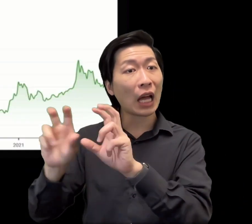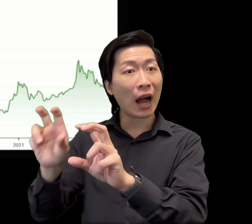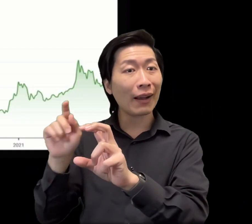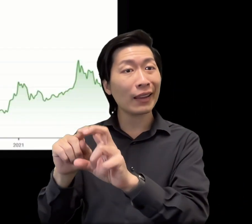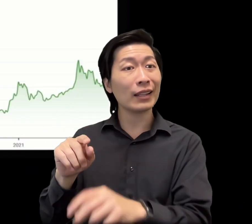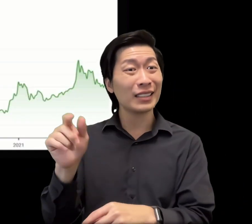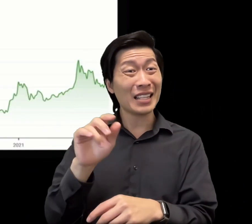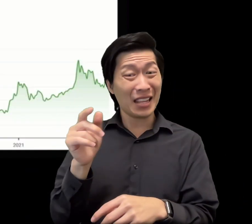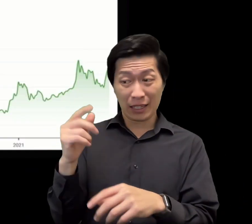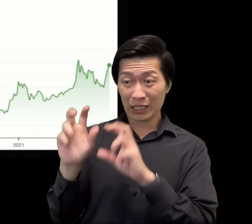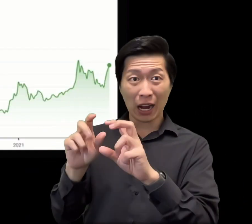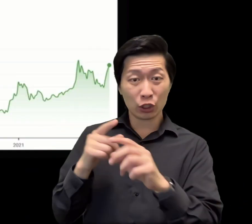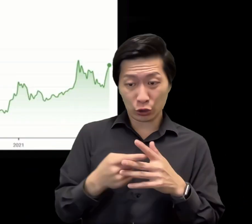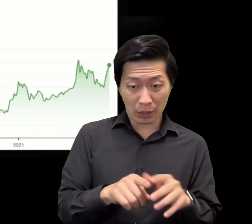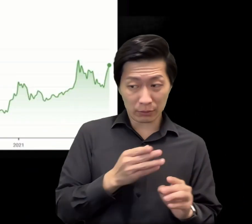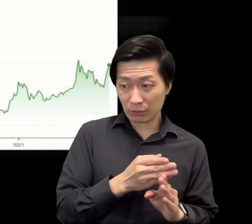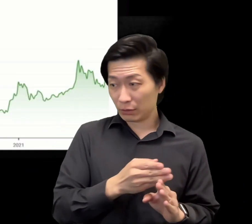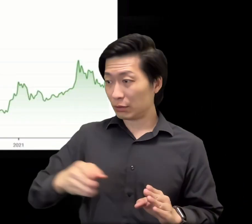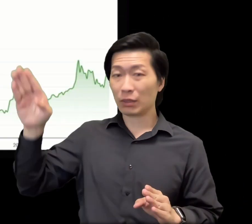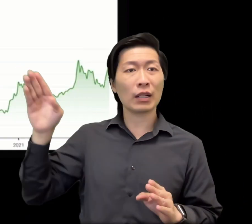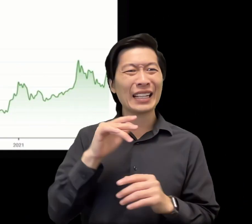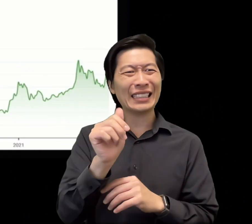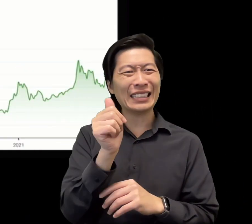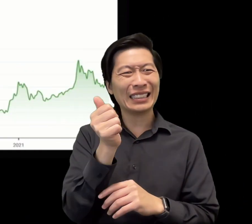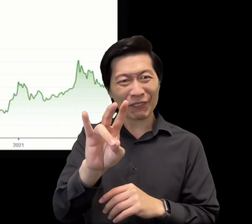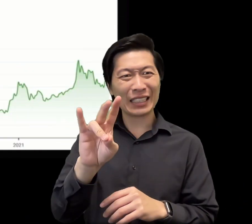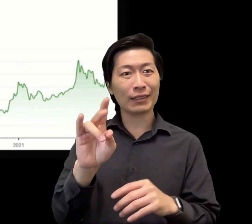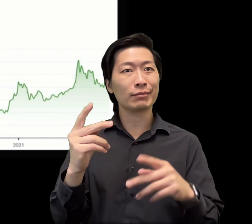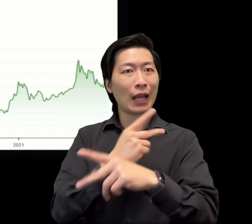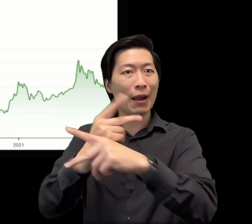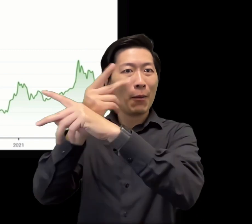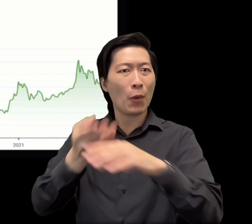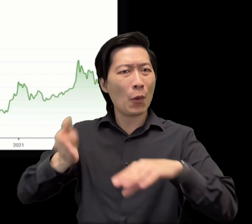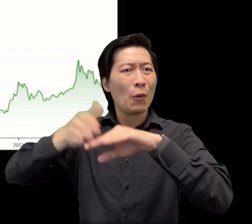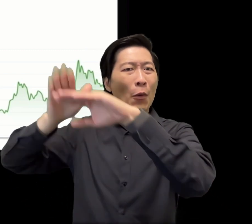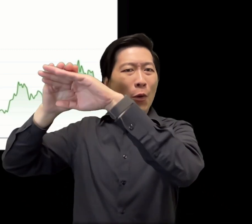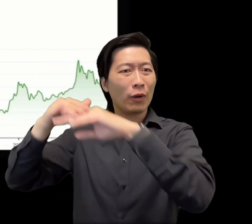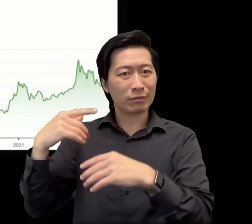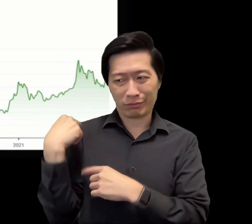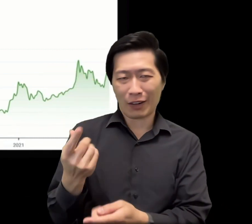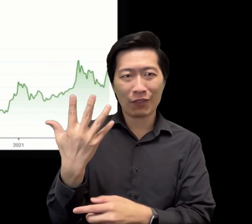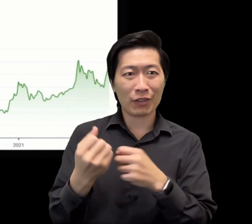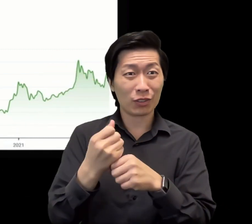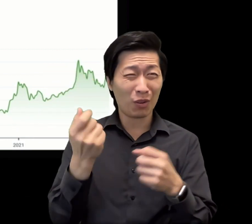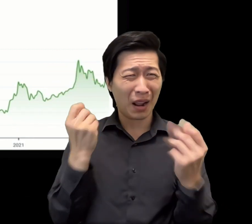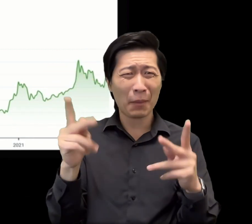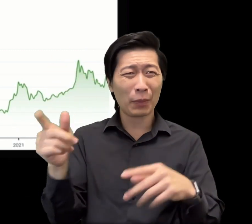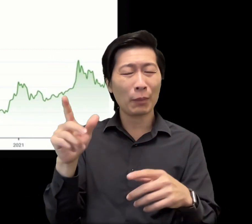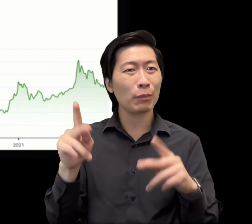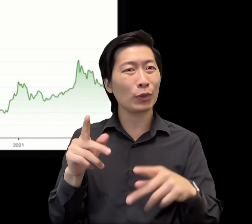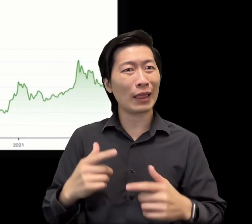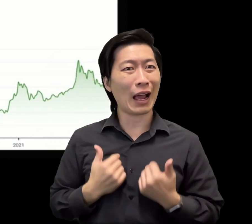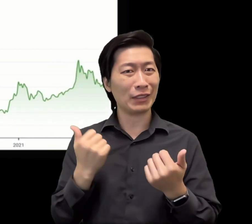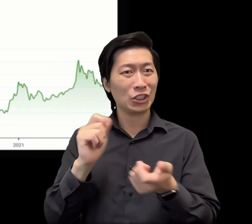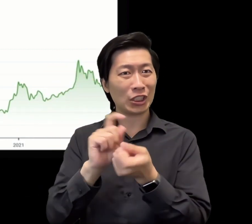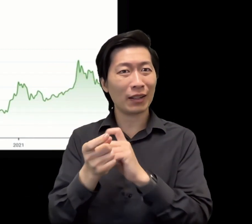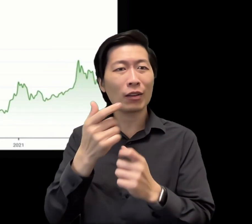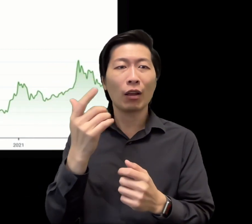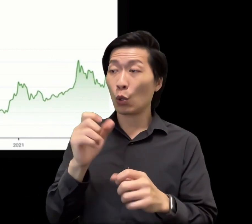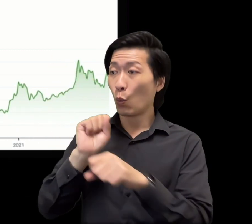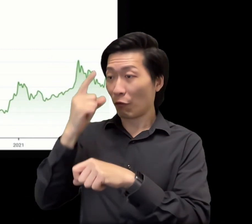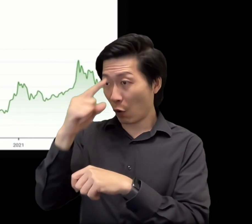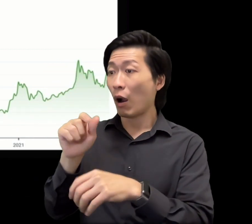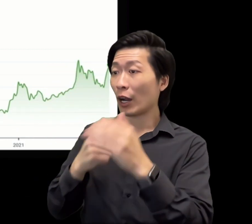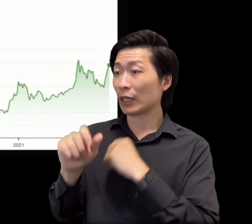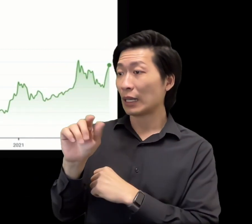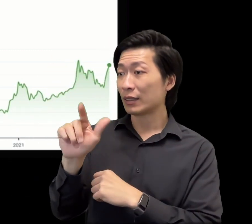everybody stock, which is 17x in the past 5 years. I think like the way that so many people's lives have changed, if like versus Tesla